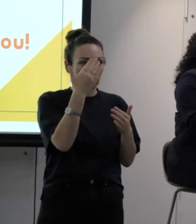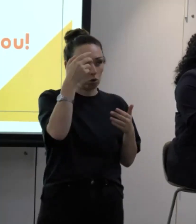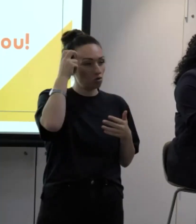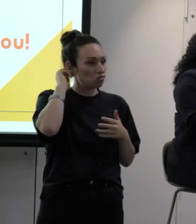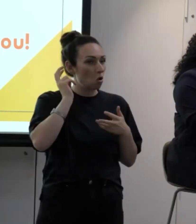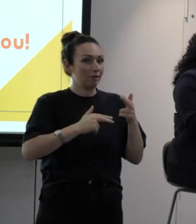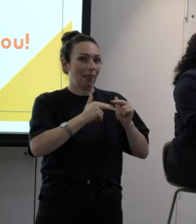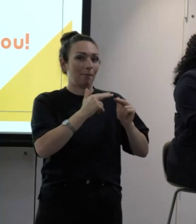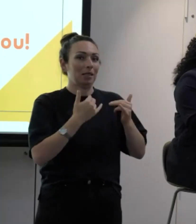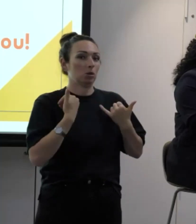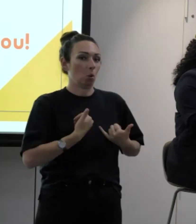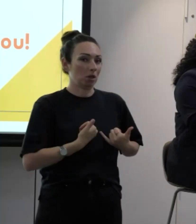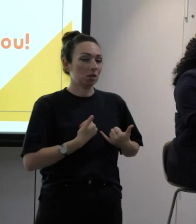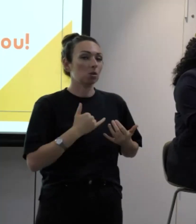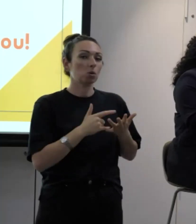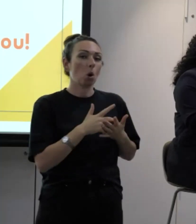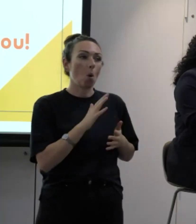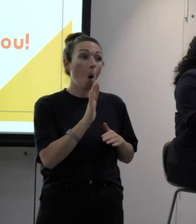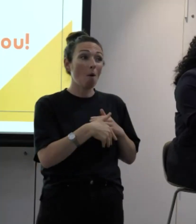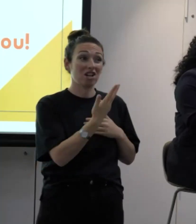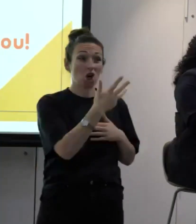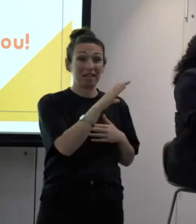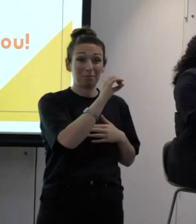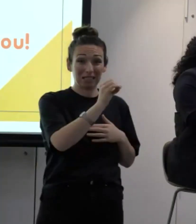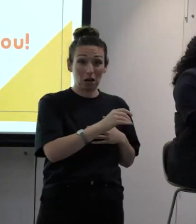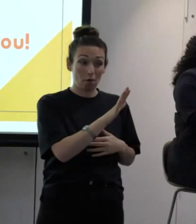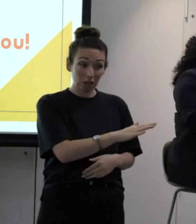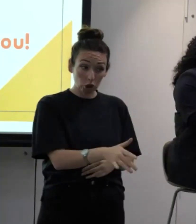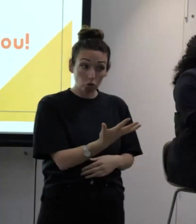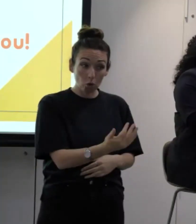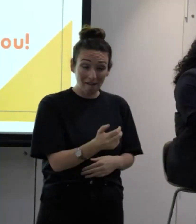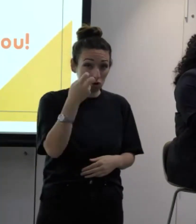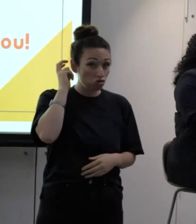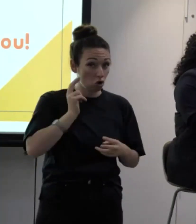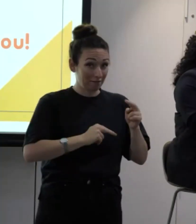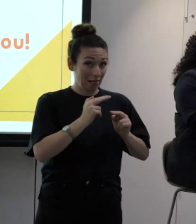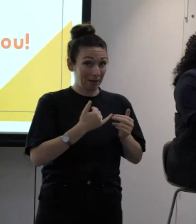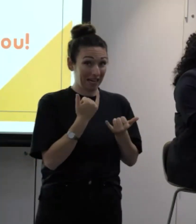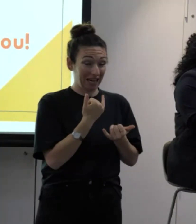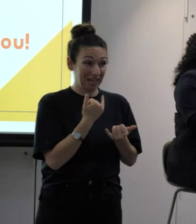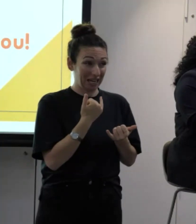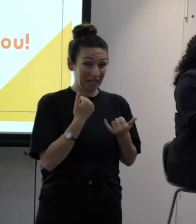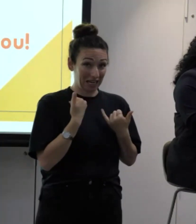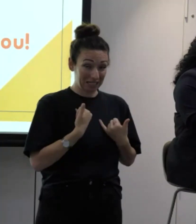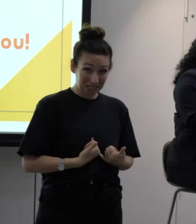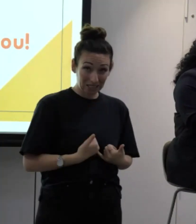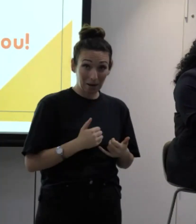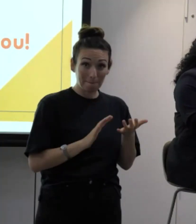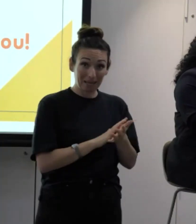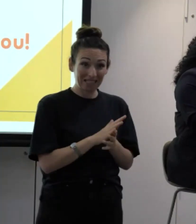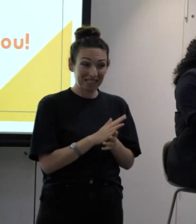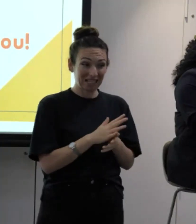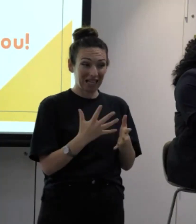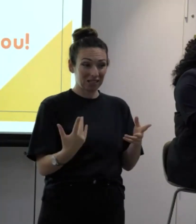of these, over 90%, are caused by complex interaction between genetic risk and the